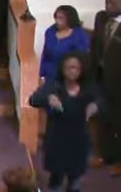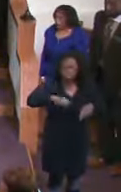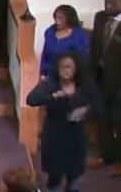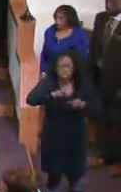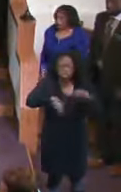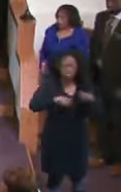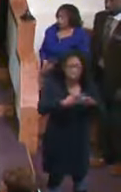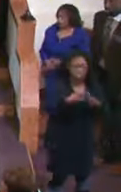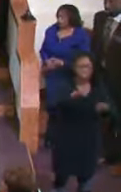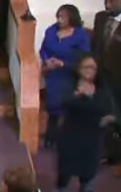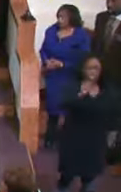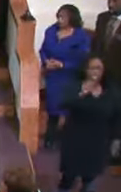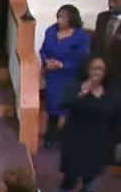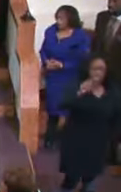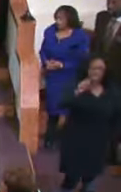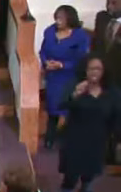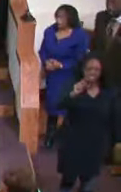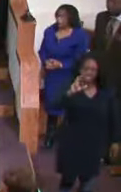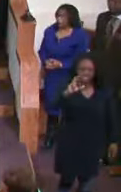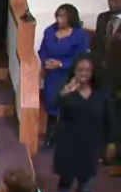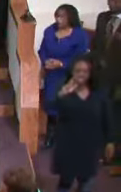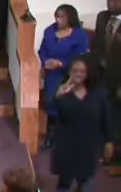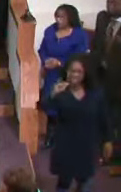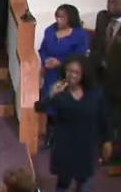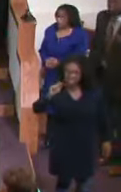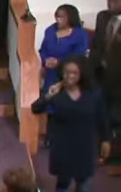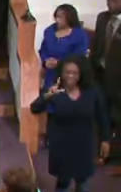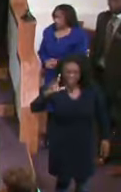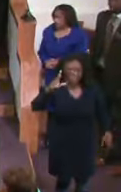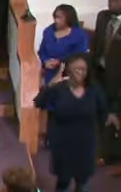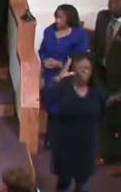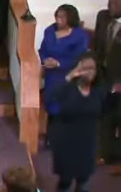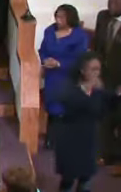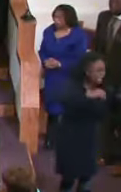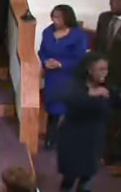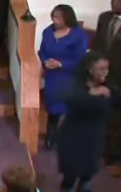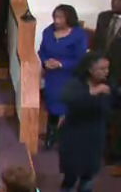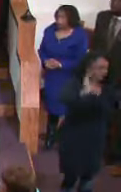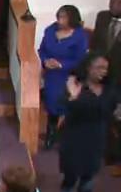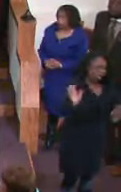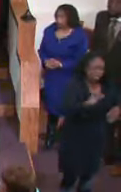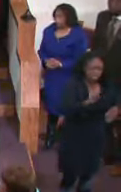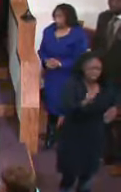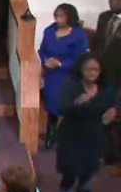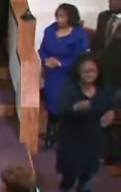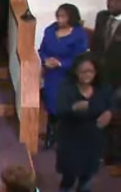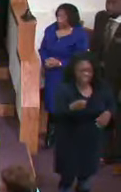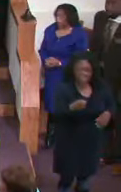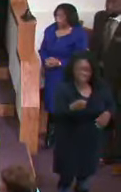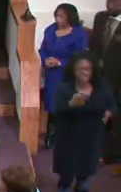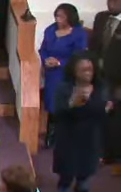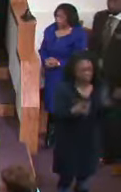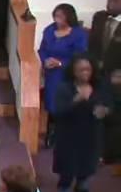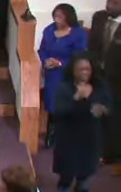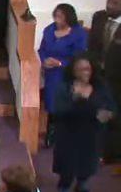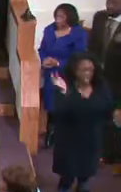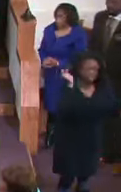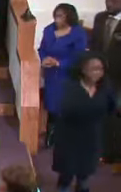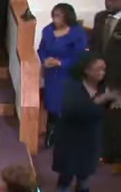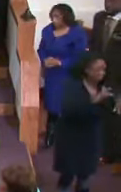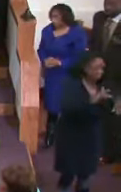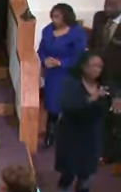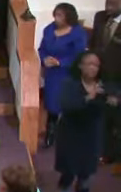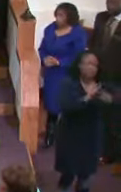go down, your text message may not get to the sent receiver, but nothing can